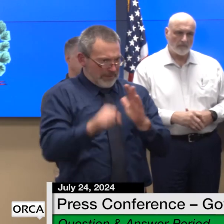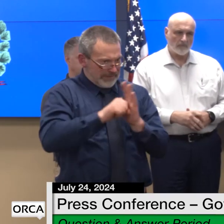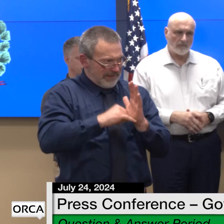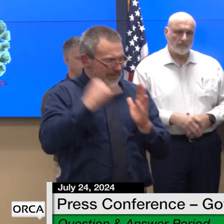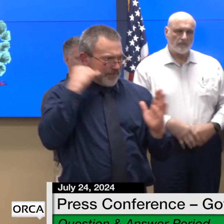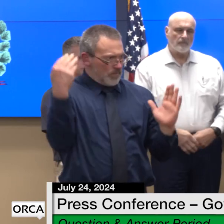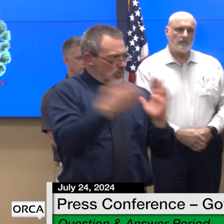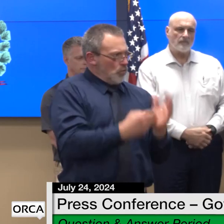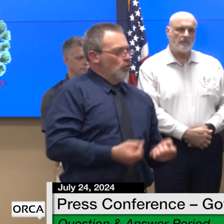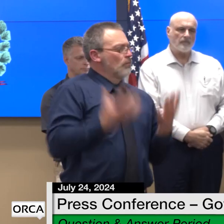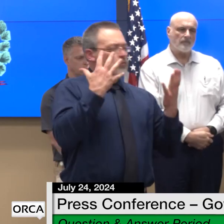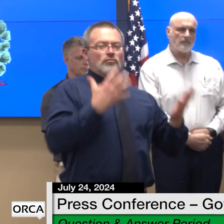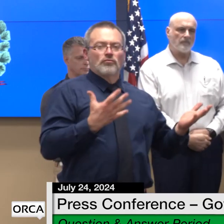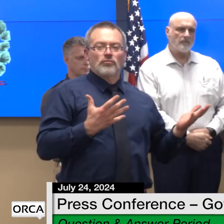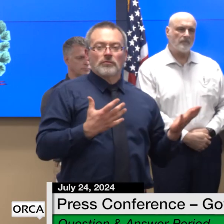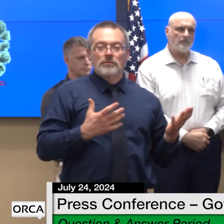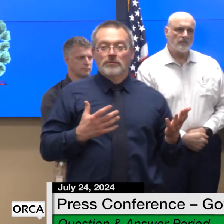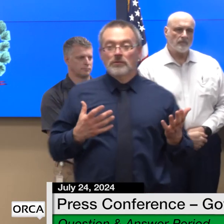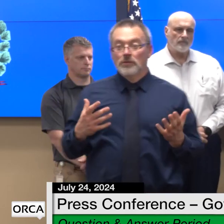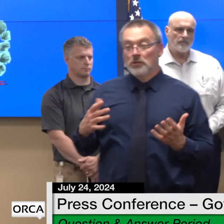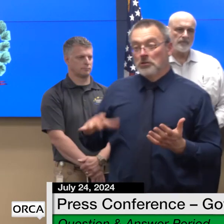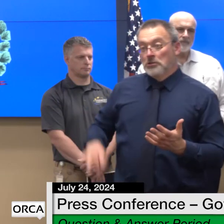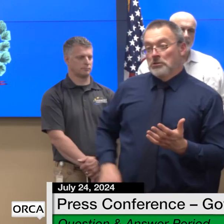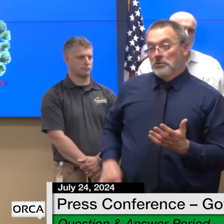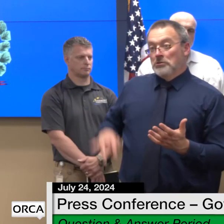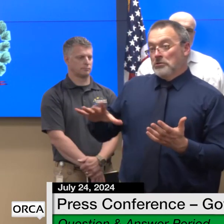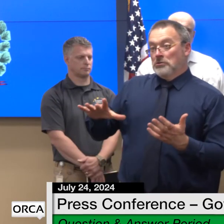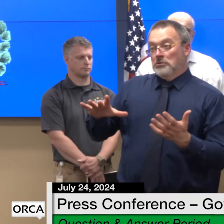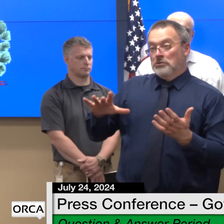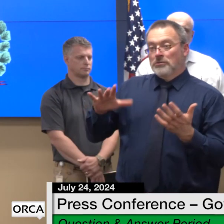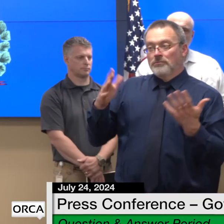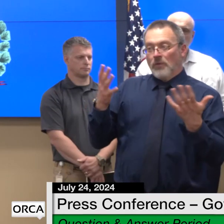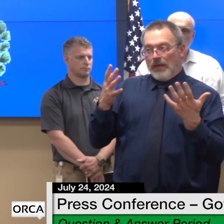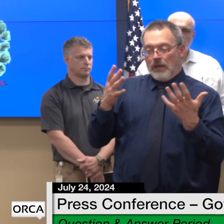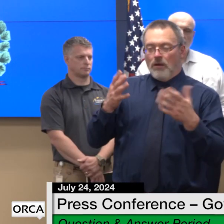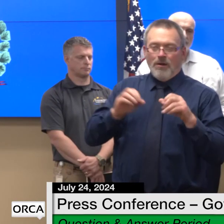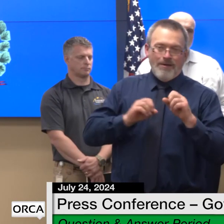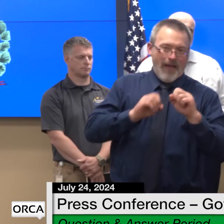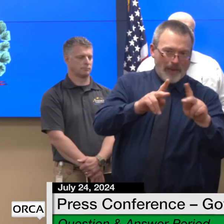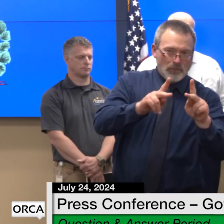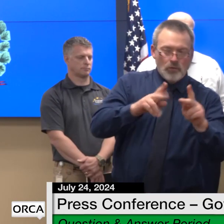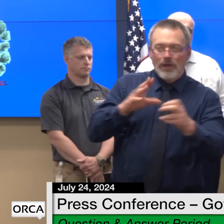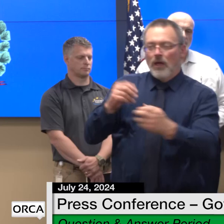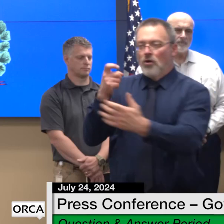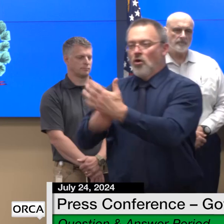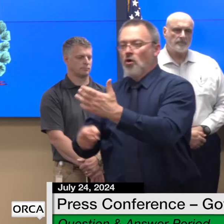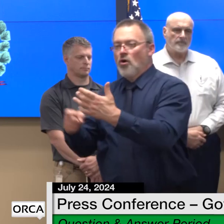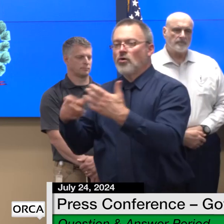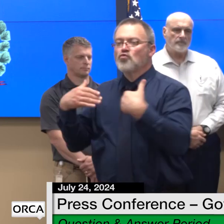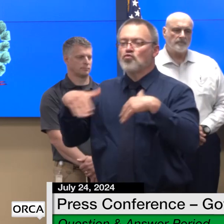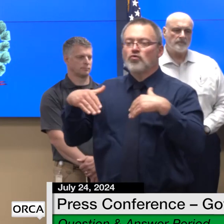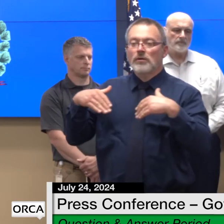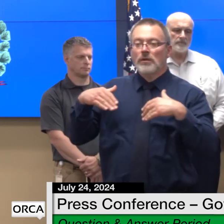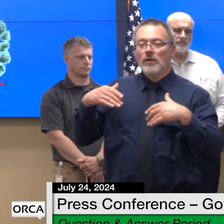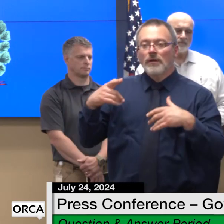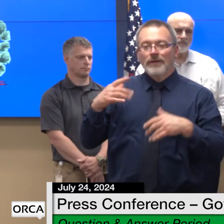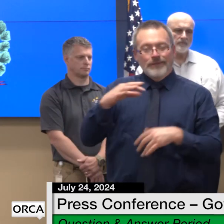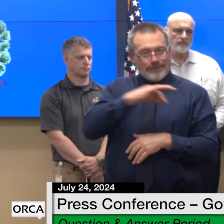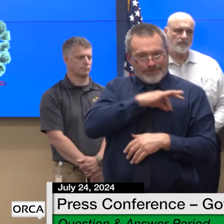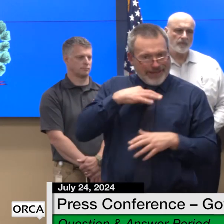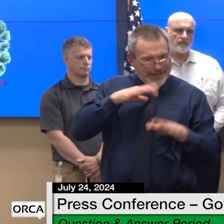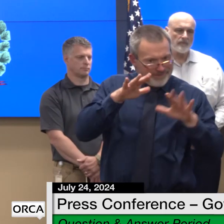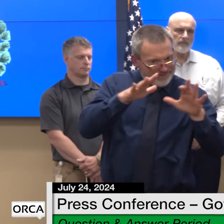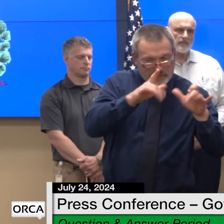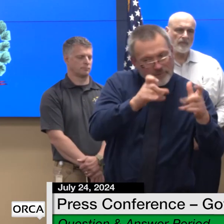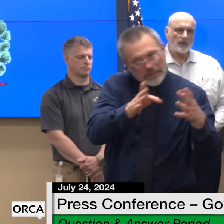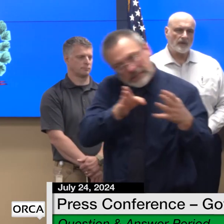both an actual cost and an opportunity cost, right? I have to redirect staff resources to pull